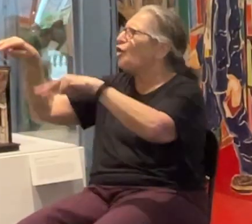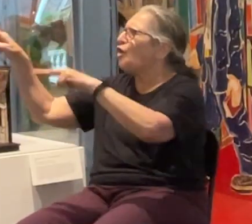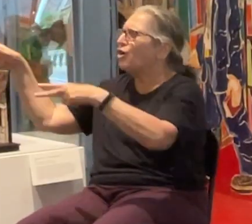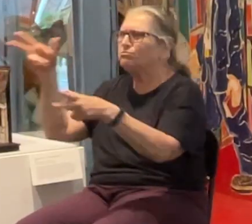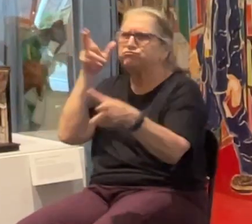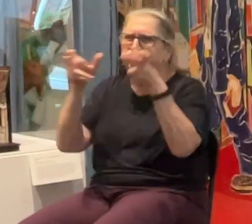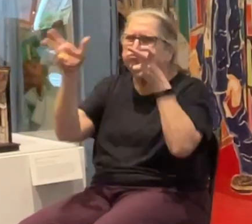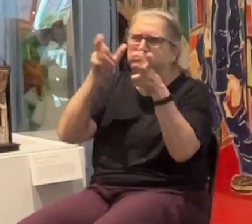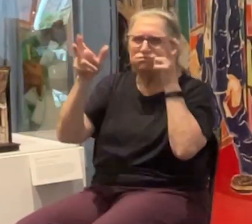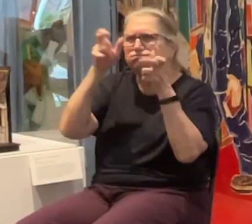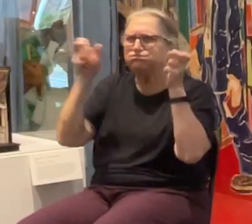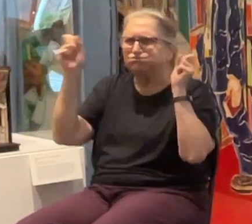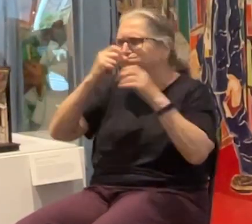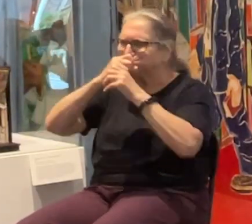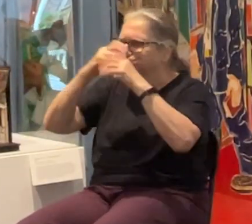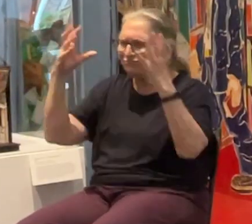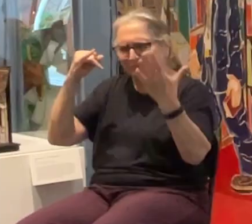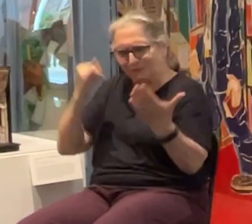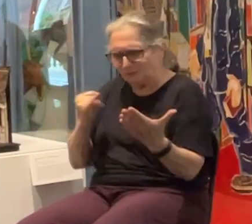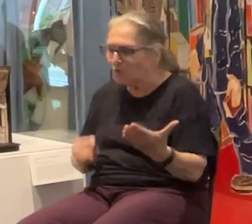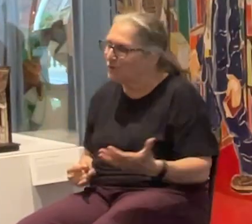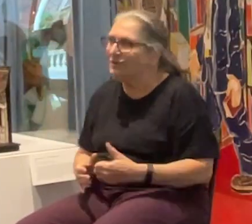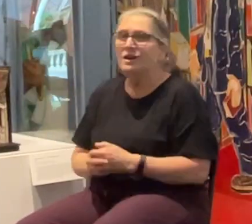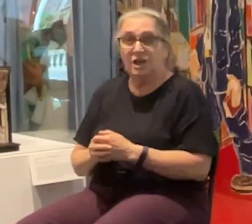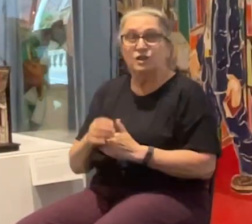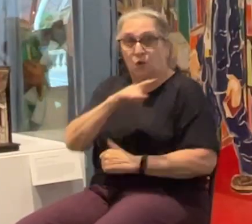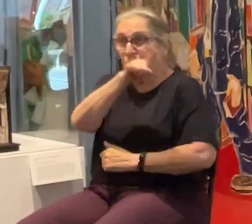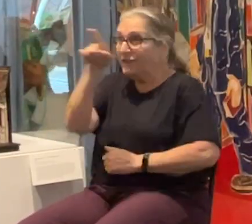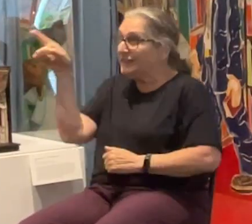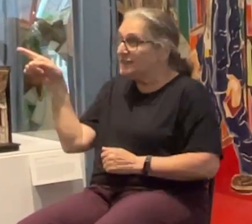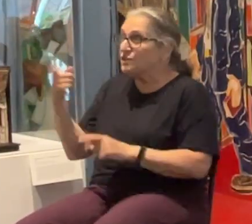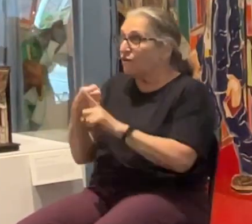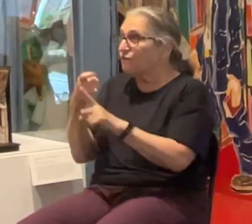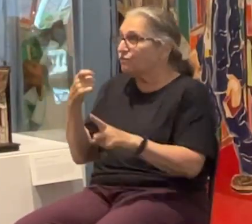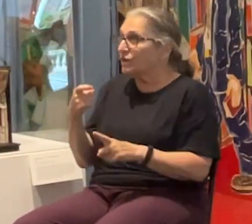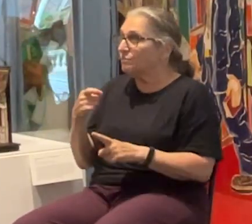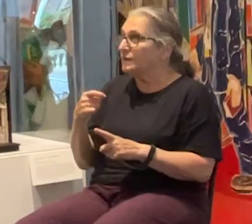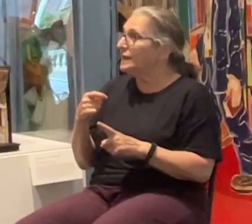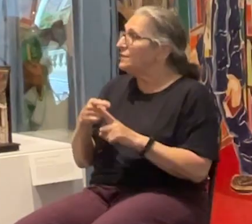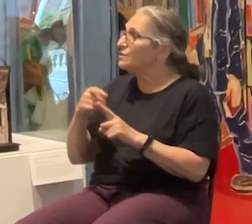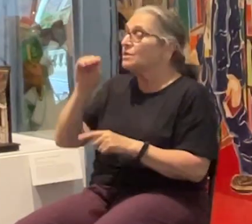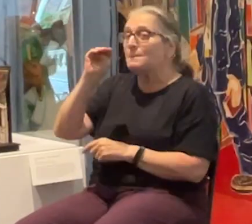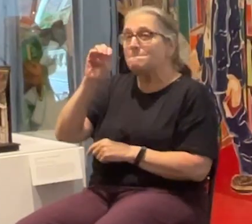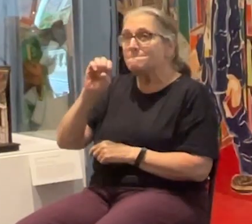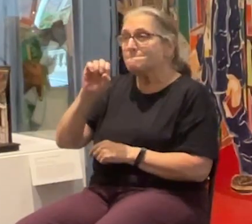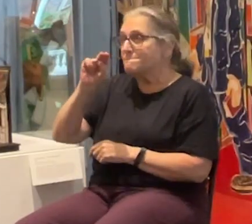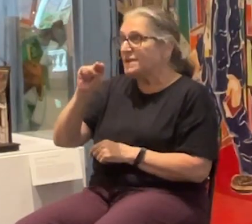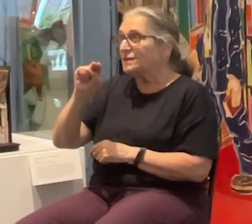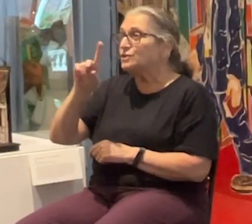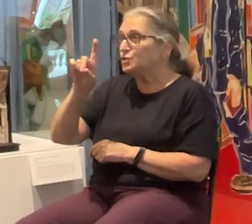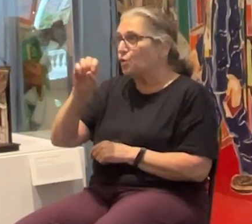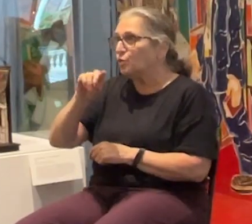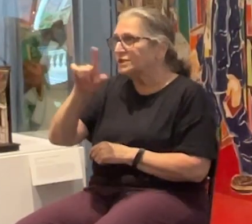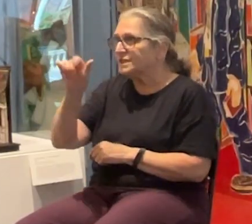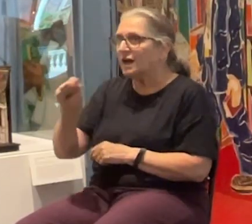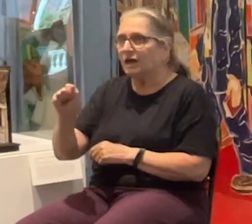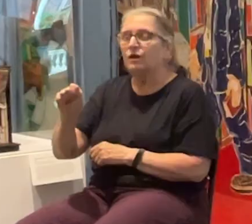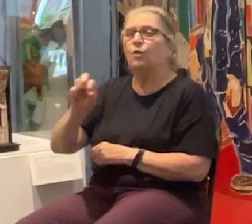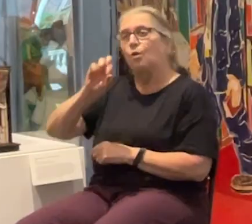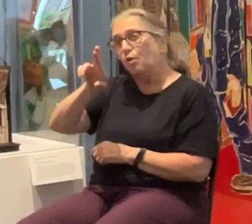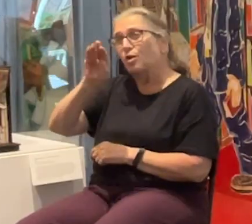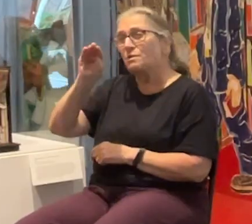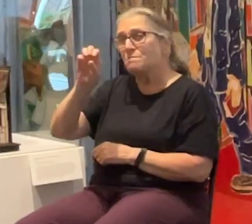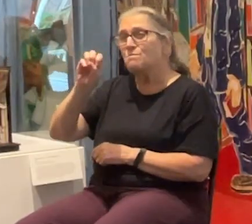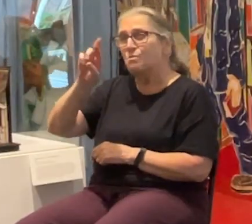from on site in either the Morgan or the Mendoza bookstore, and then the conceit that